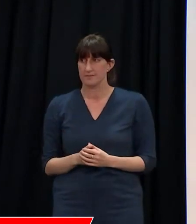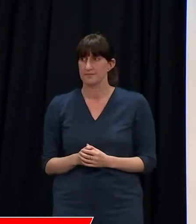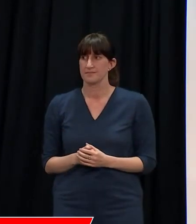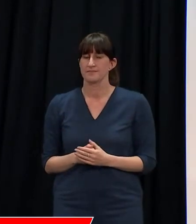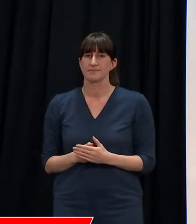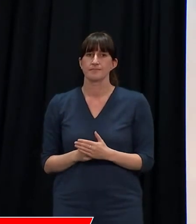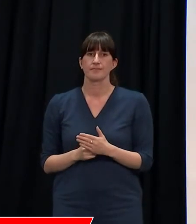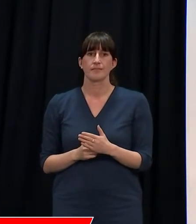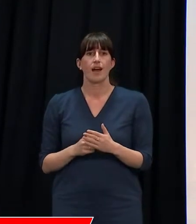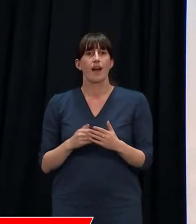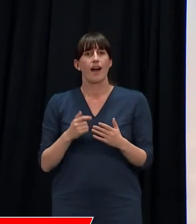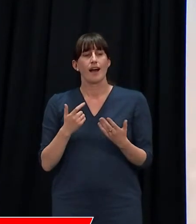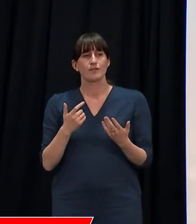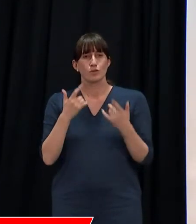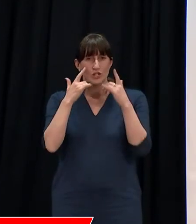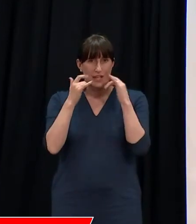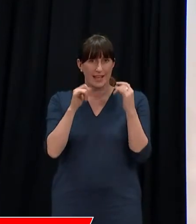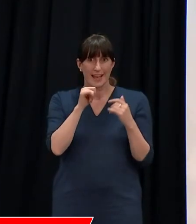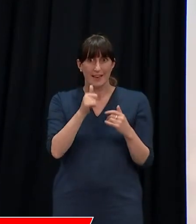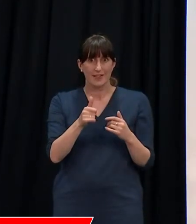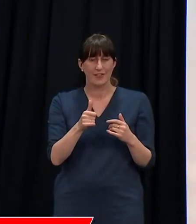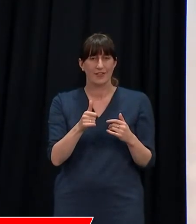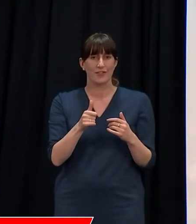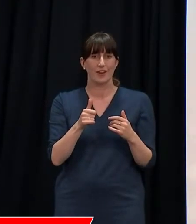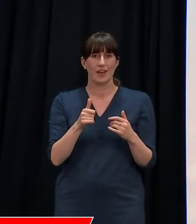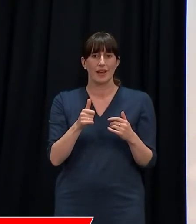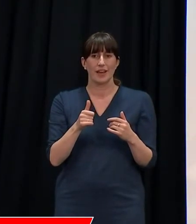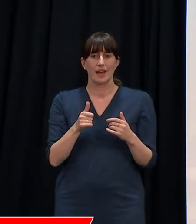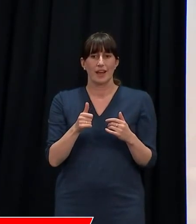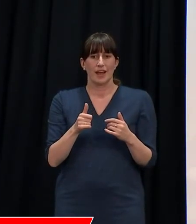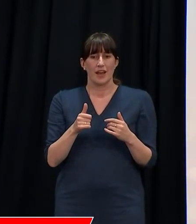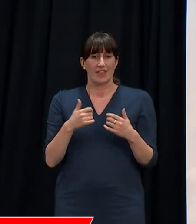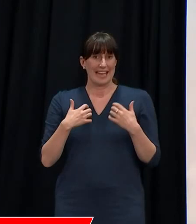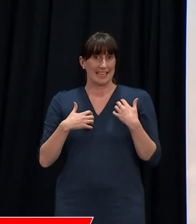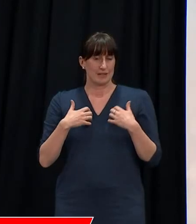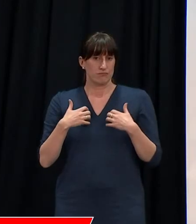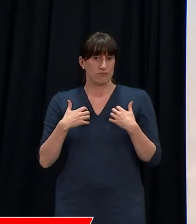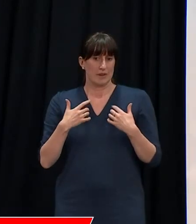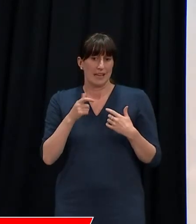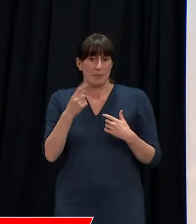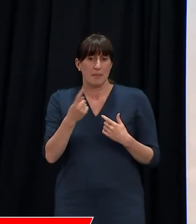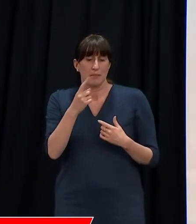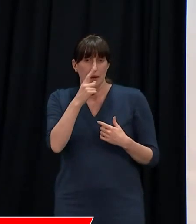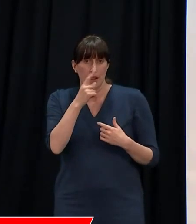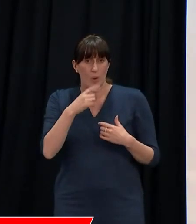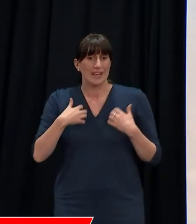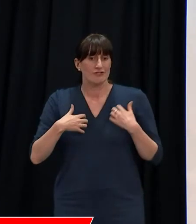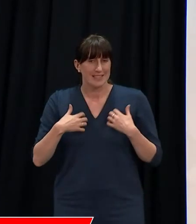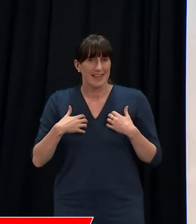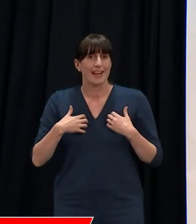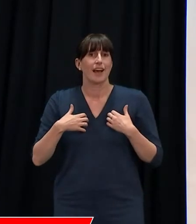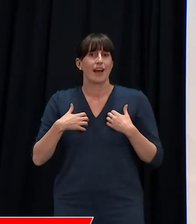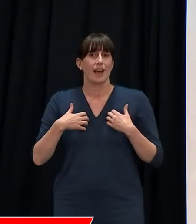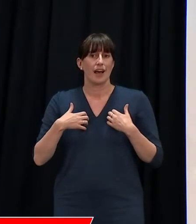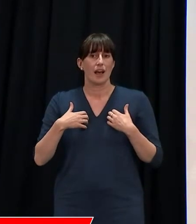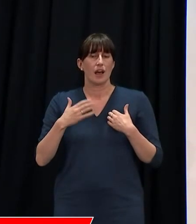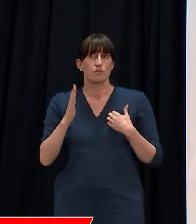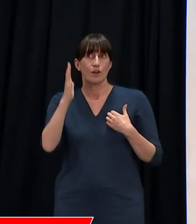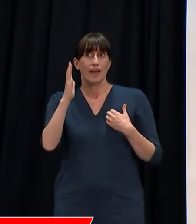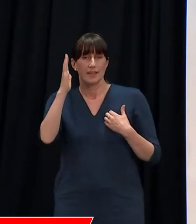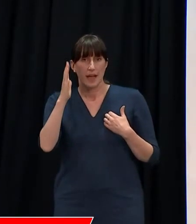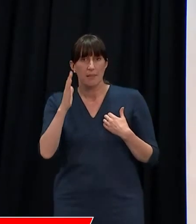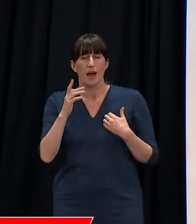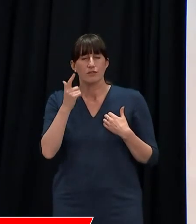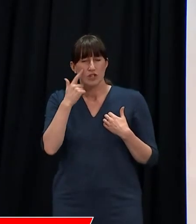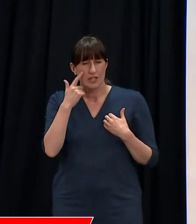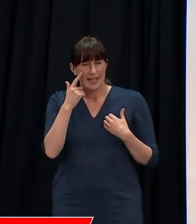check whether the expressions of interest have opened or not. They were due to open around about now. That was in the work that was or the